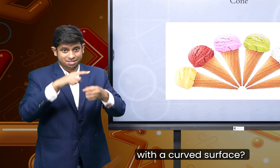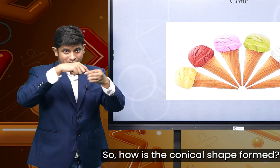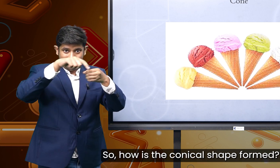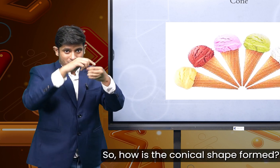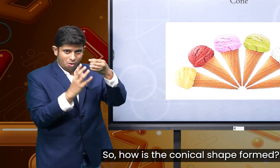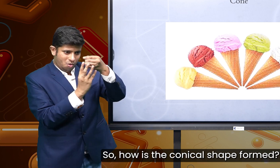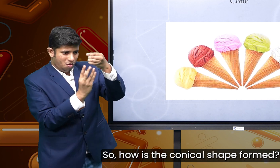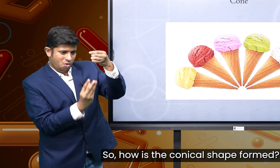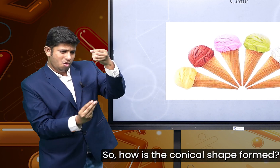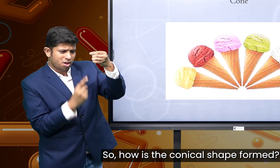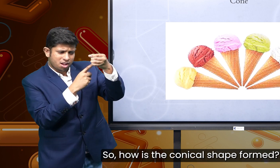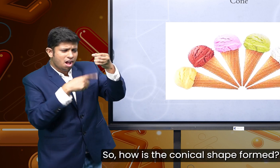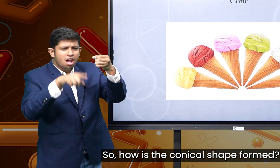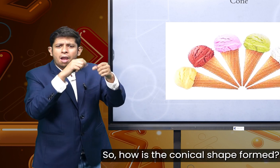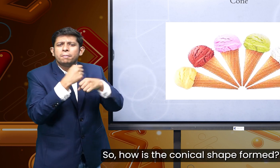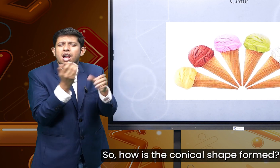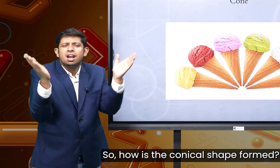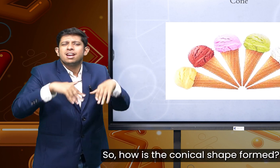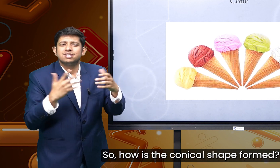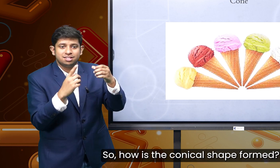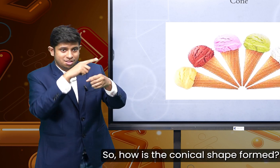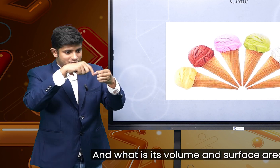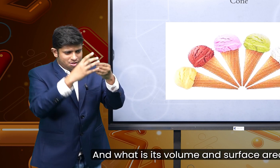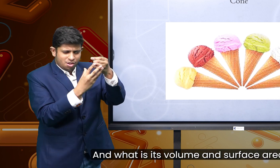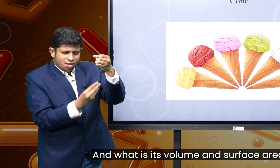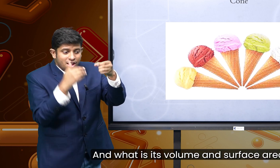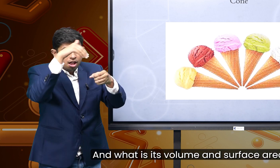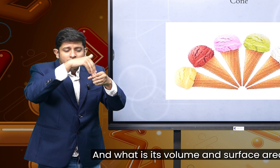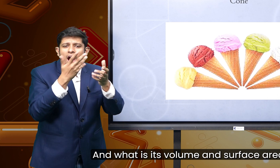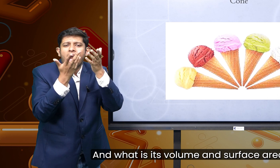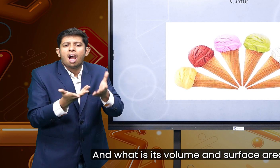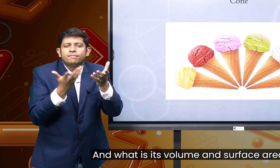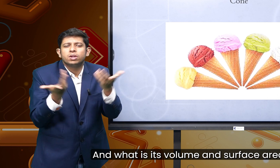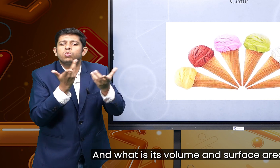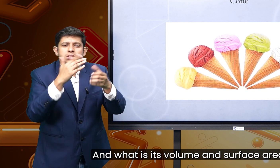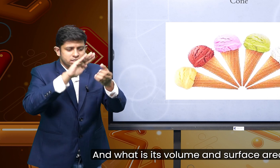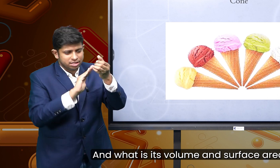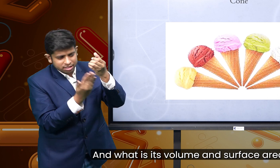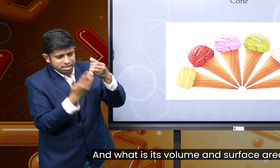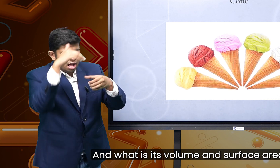So, how is the conical shape formed and what is its volume and surface area?